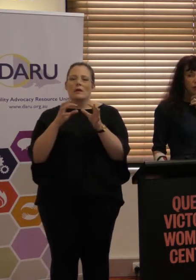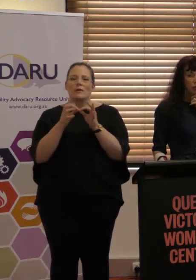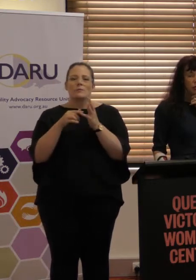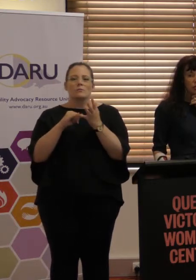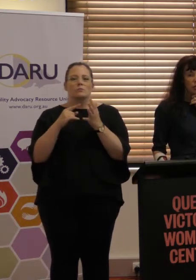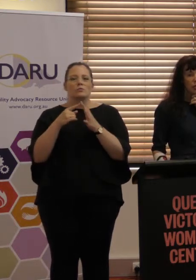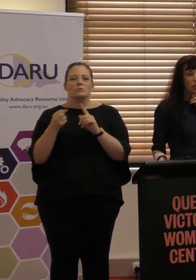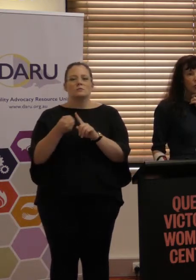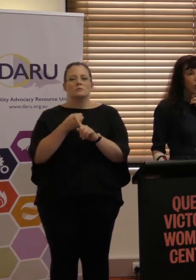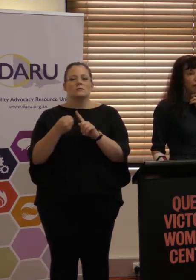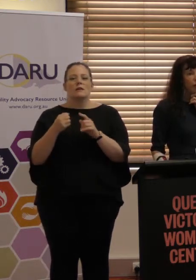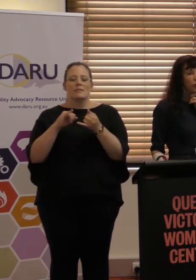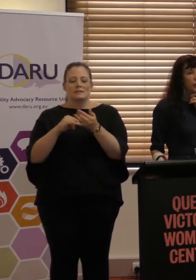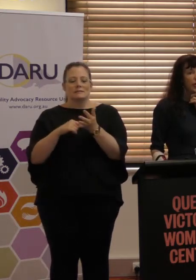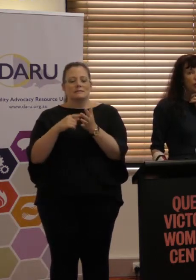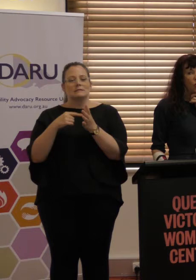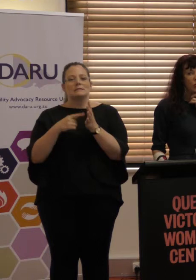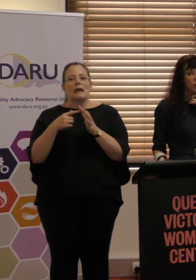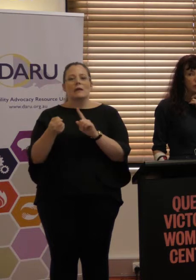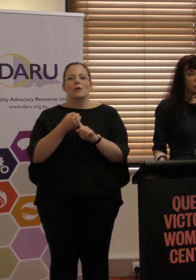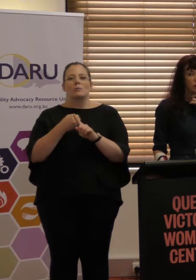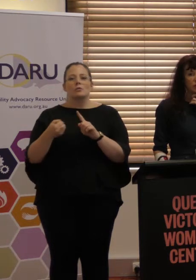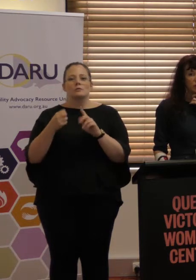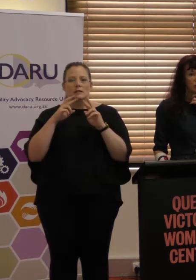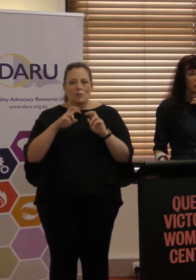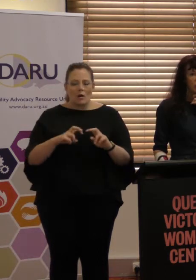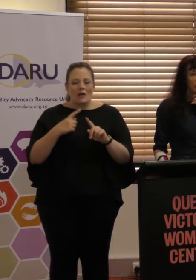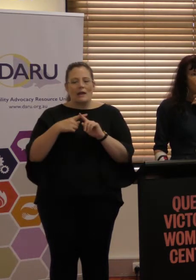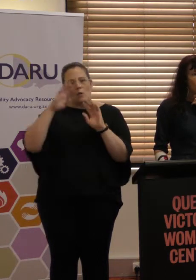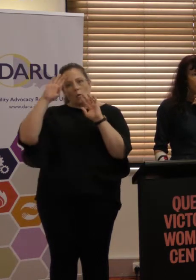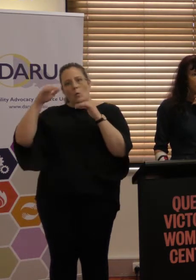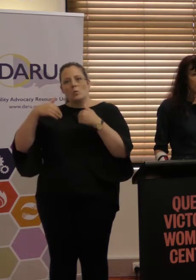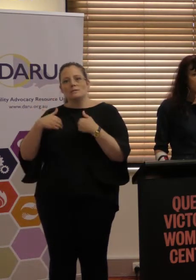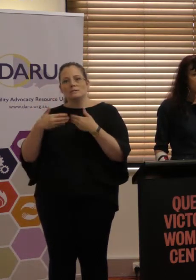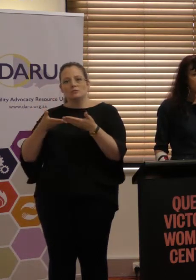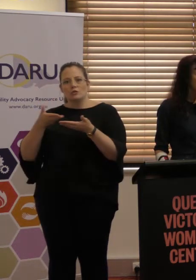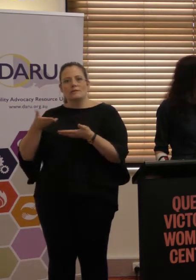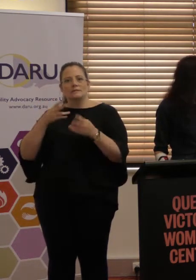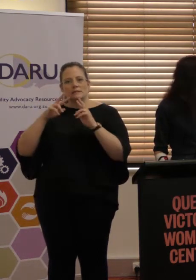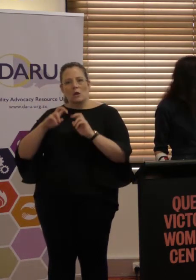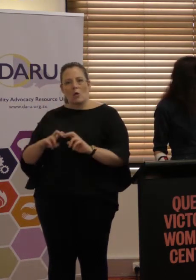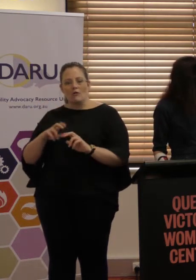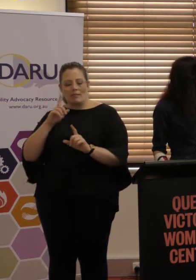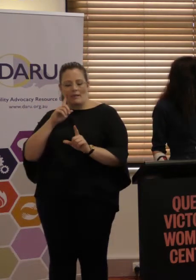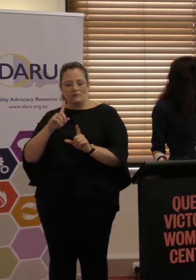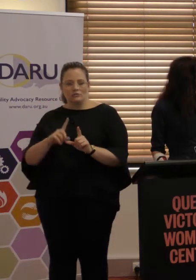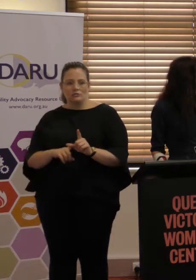state abuse inquiry, and we also had an autism services inquiry last year as well.